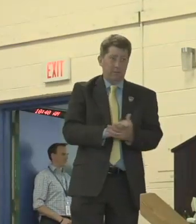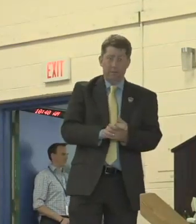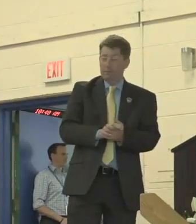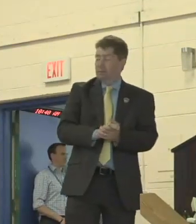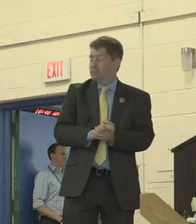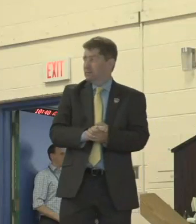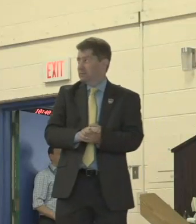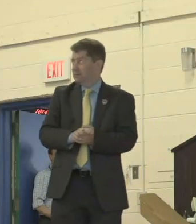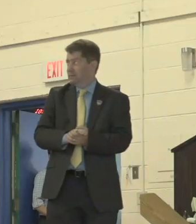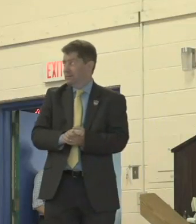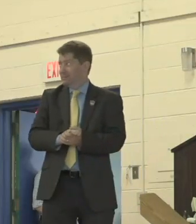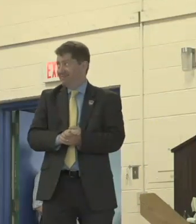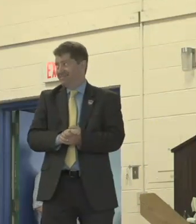Please be patient, lunch will be soon.